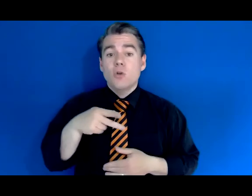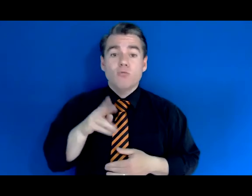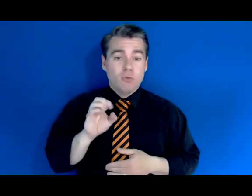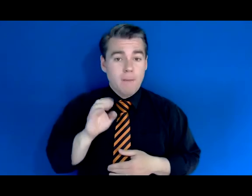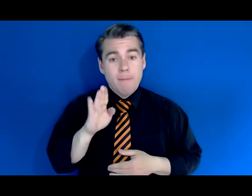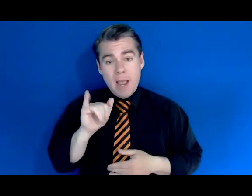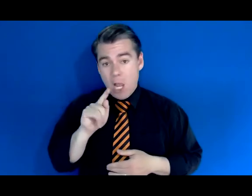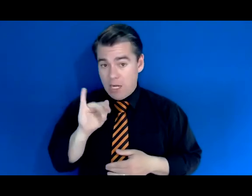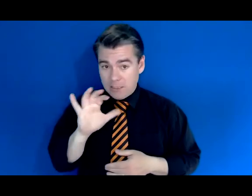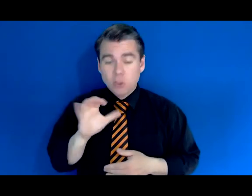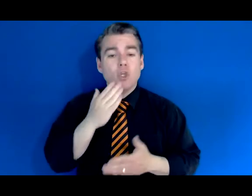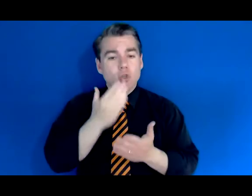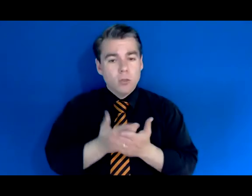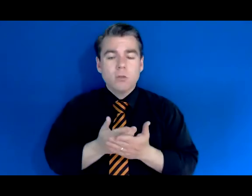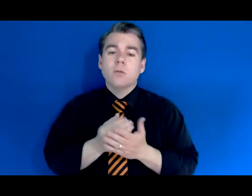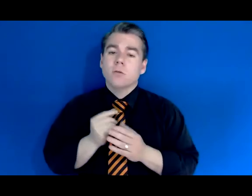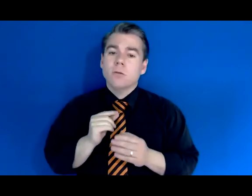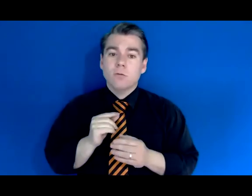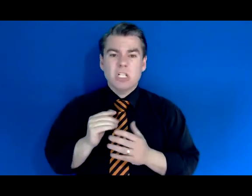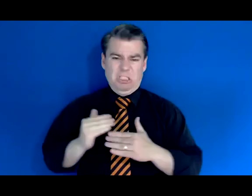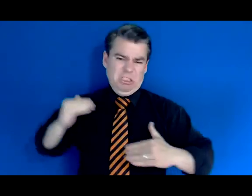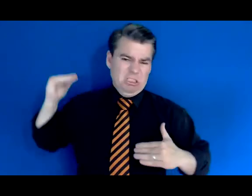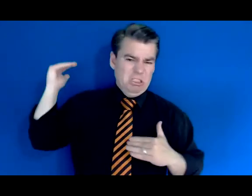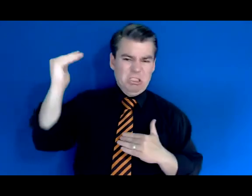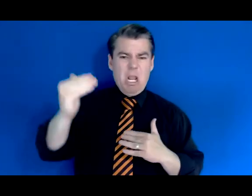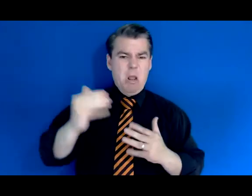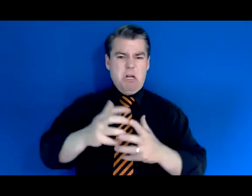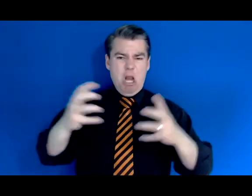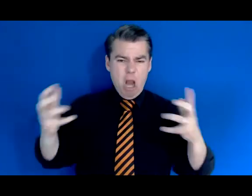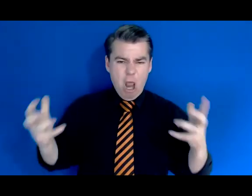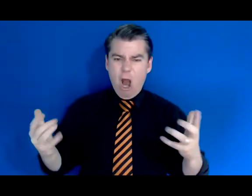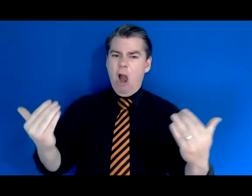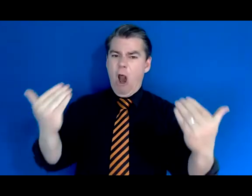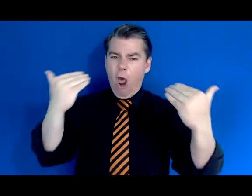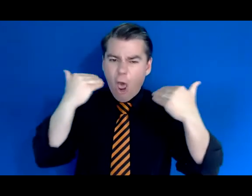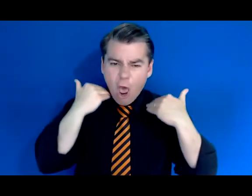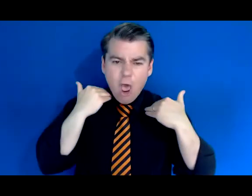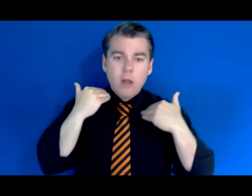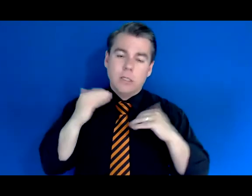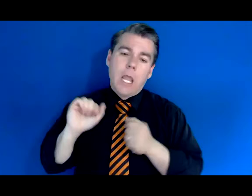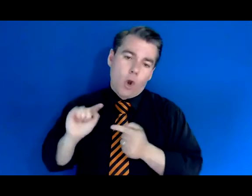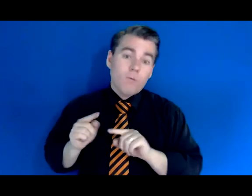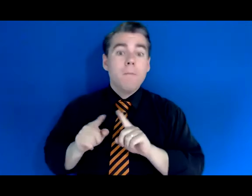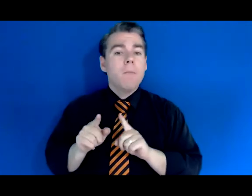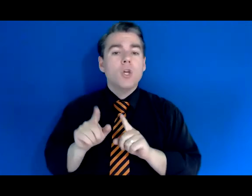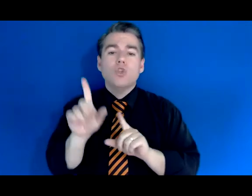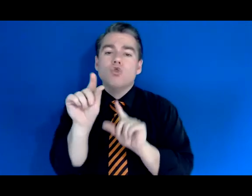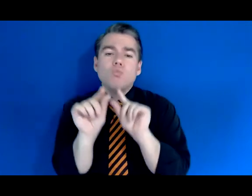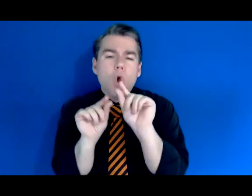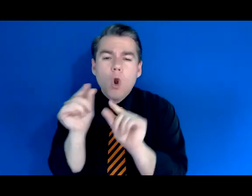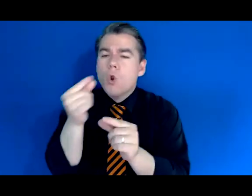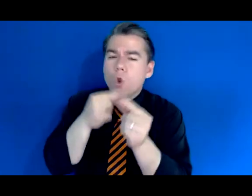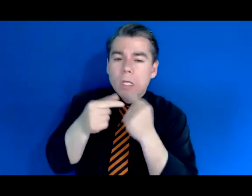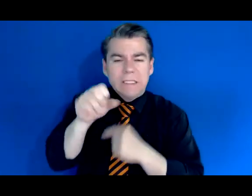copious amounts, yes, it can be harmful. However, when used in slim, it's so softly used, and